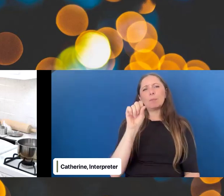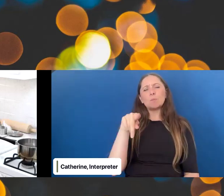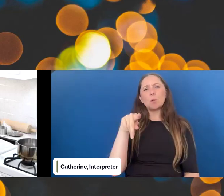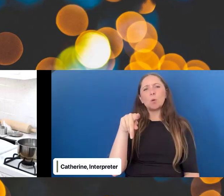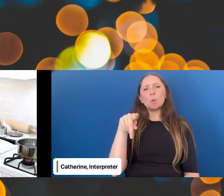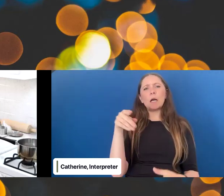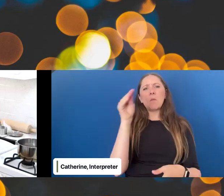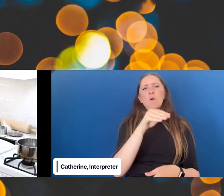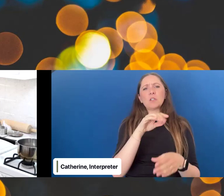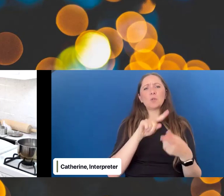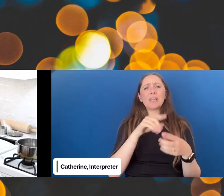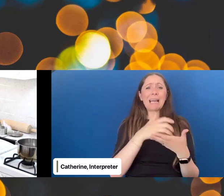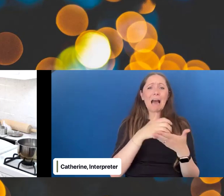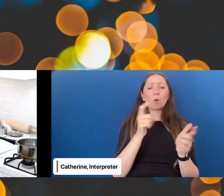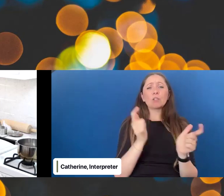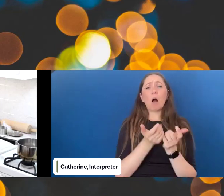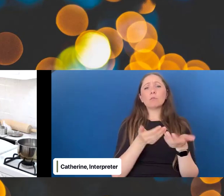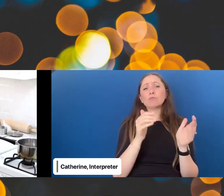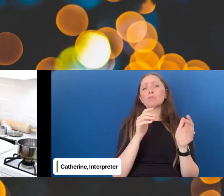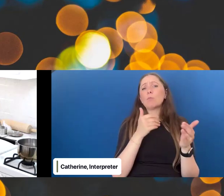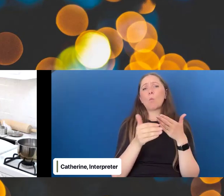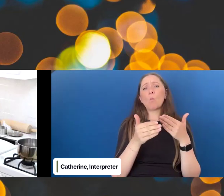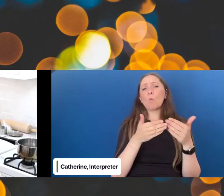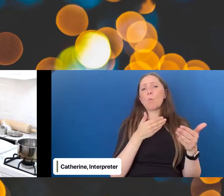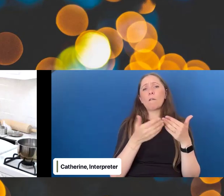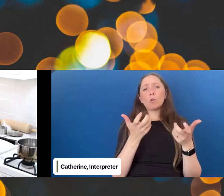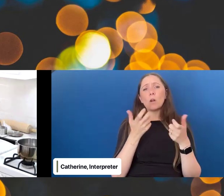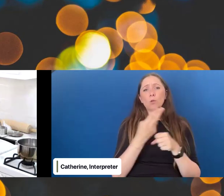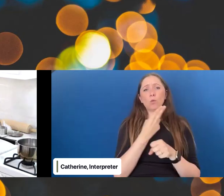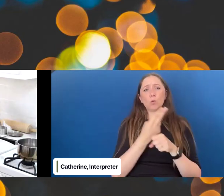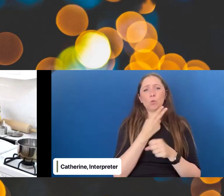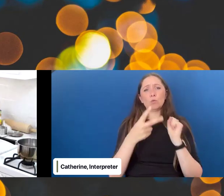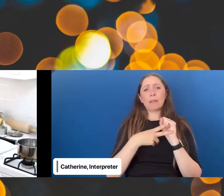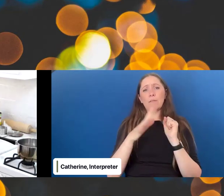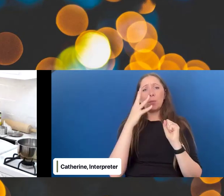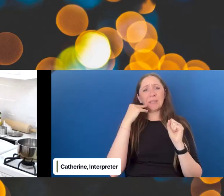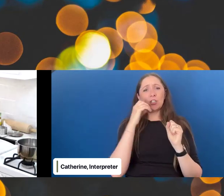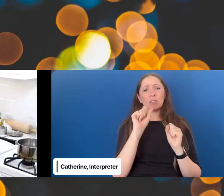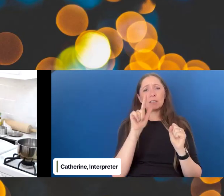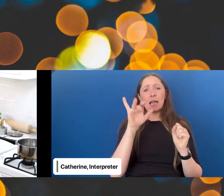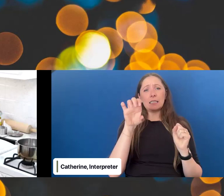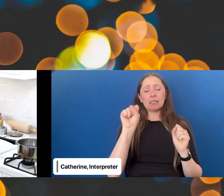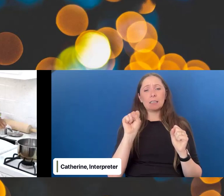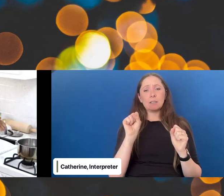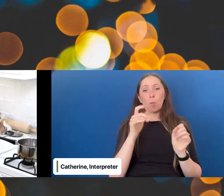a little bowl, wherever you're going to store your little peach slices. Okay? So, put that aside.